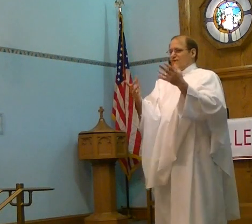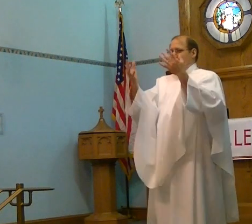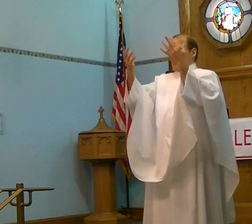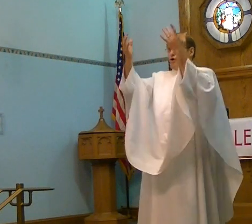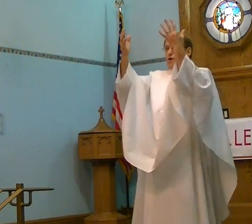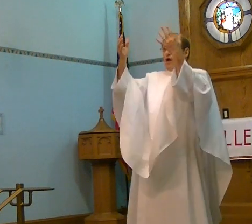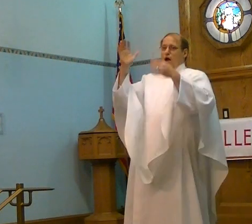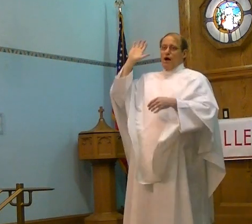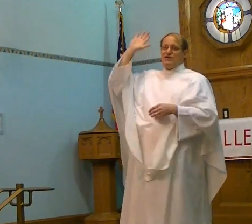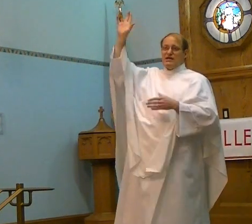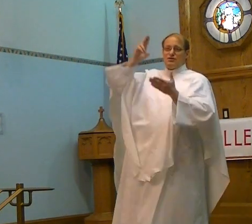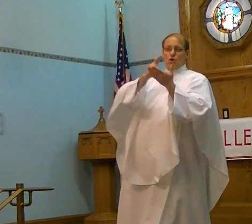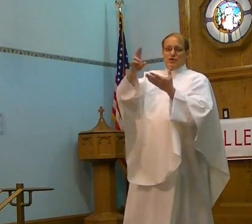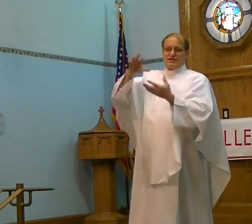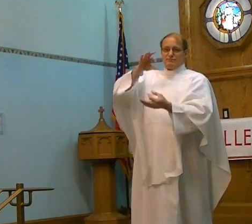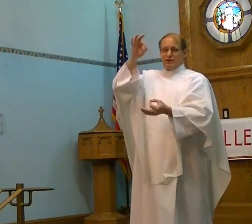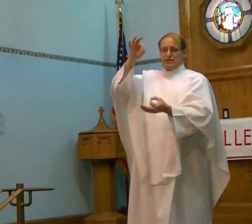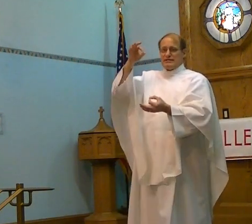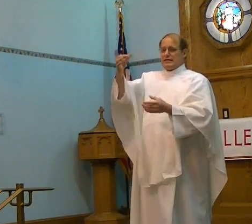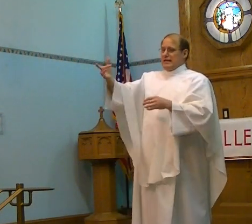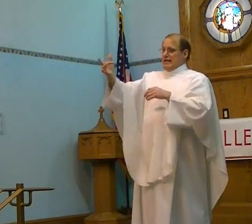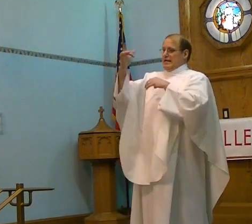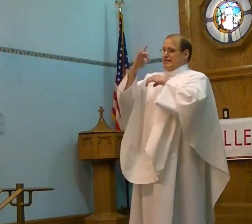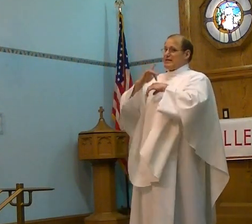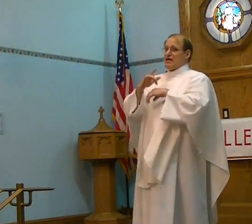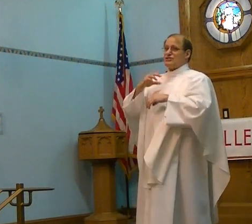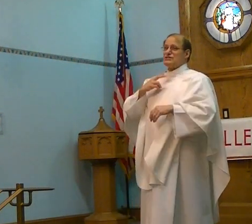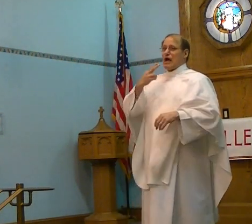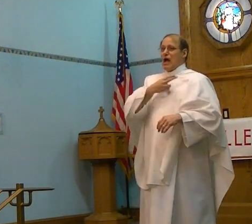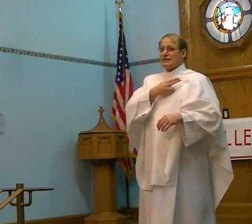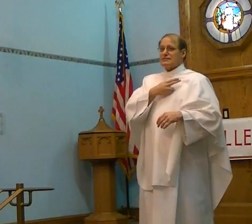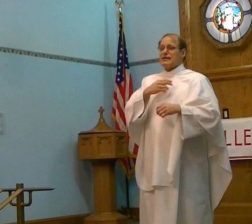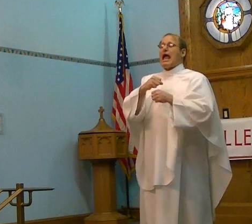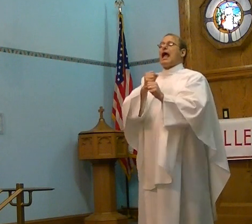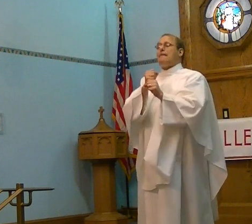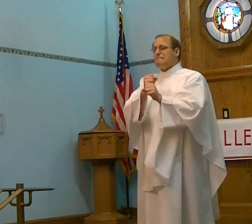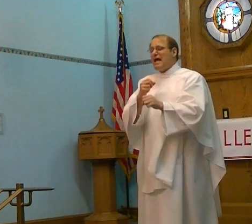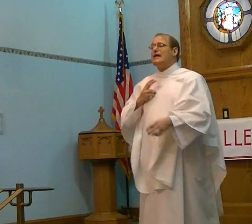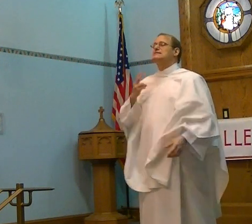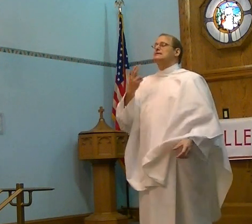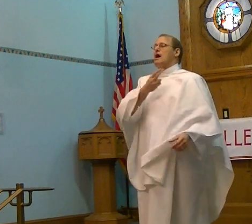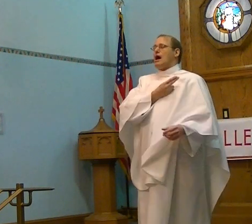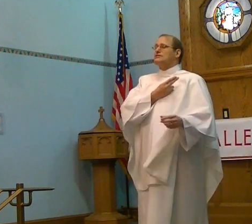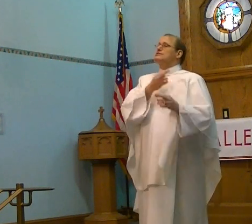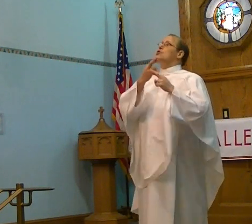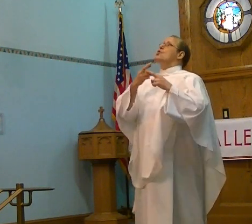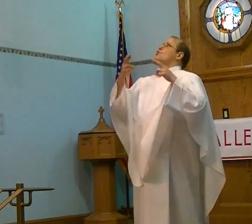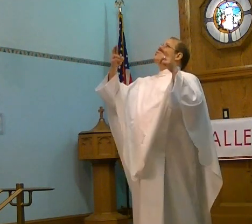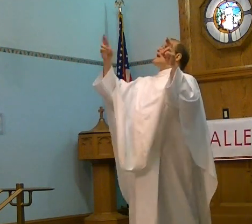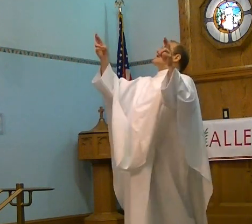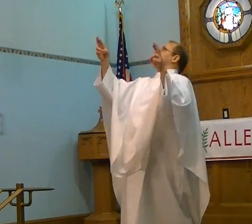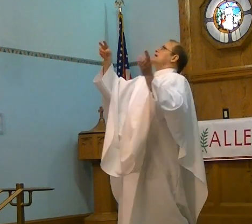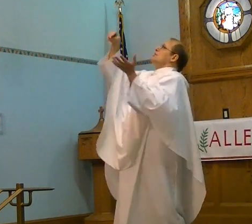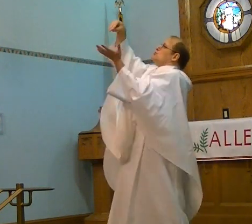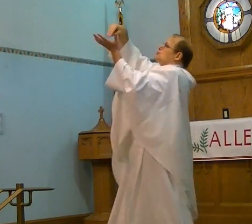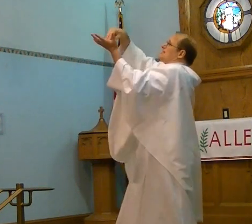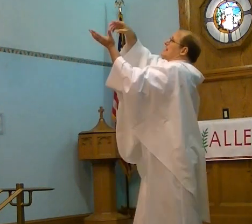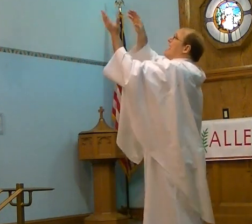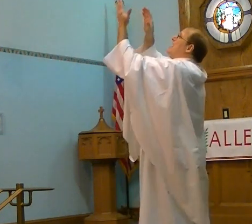fire of His Holy Spirit. He touches us. And makes us ready to stand